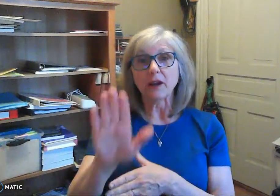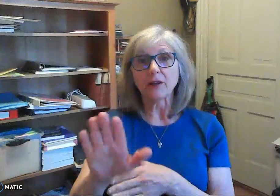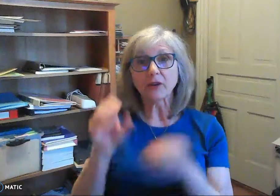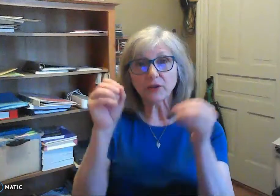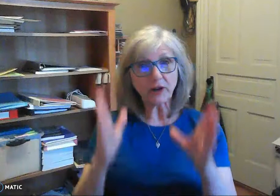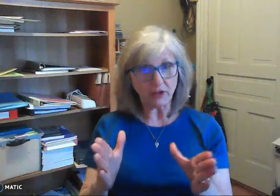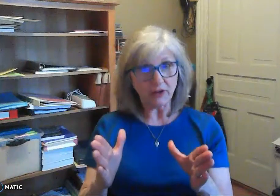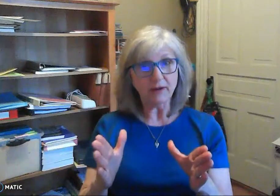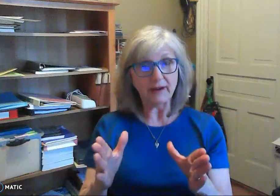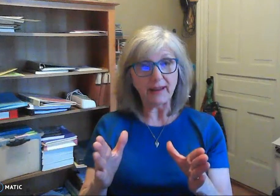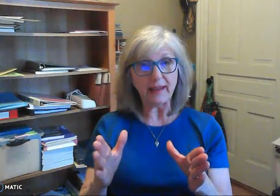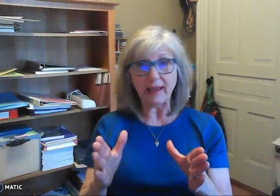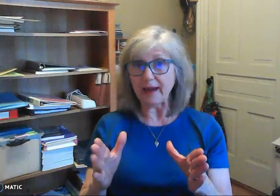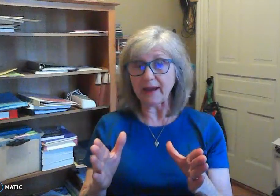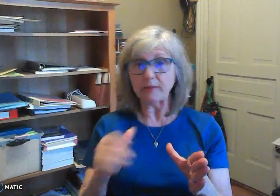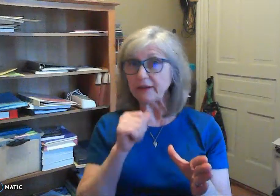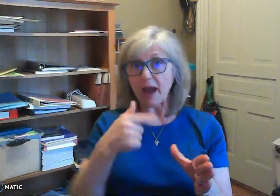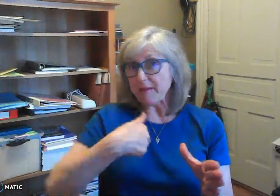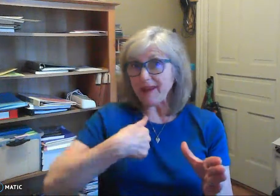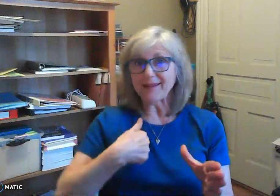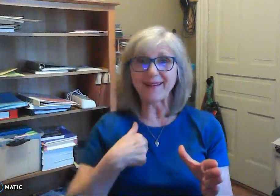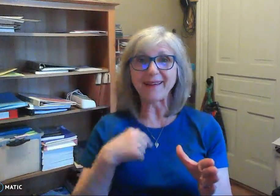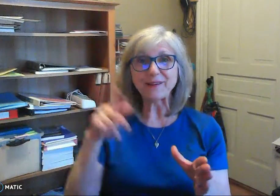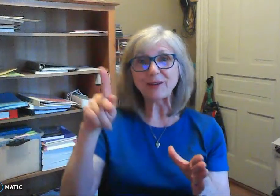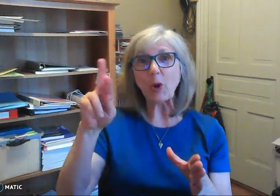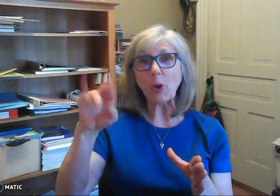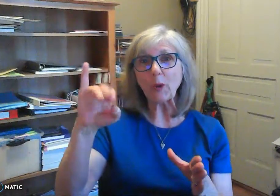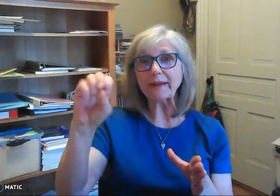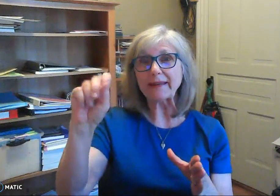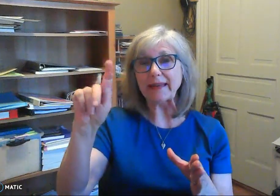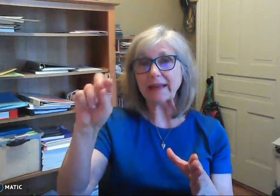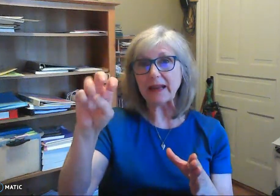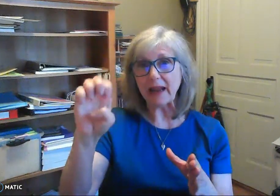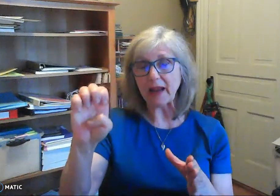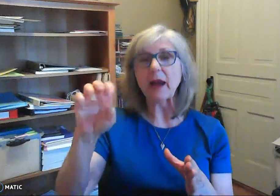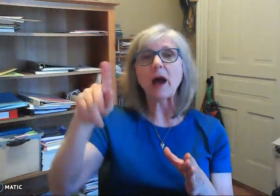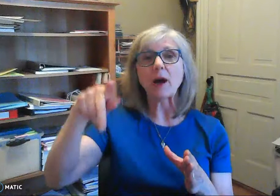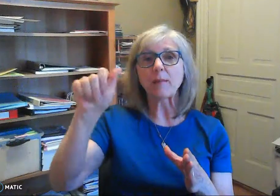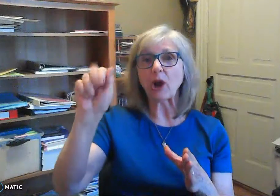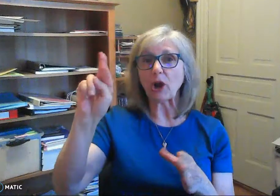Your instructor is not me, it's Christine Parker,